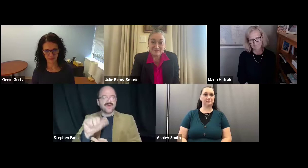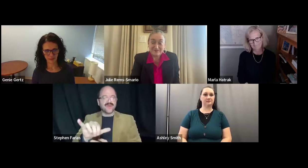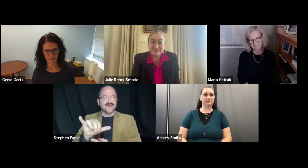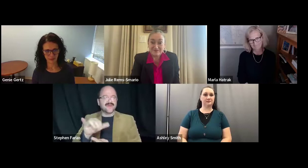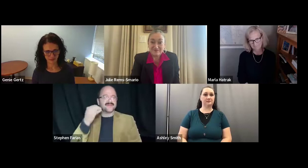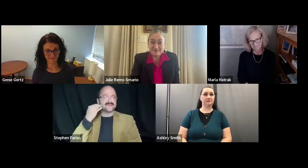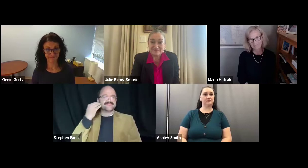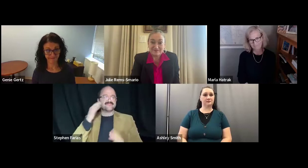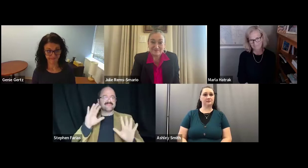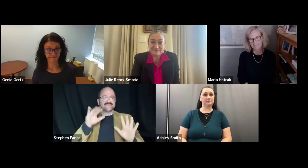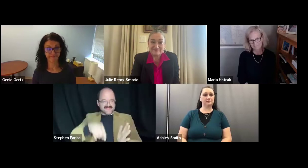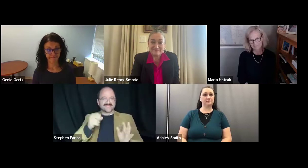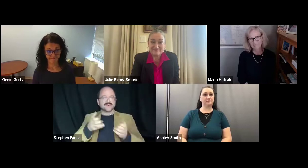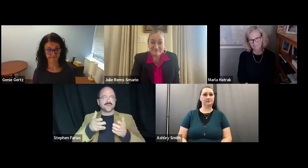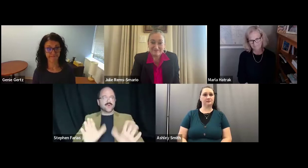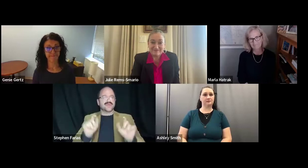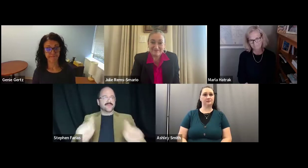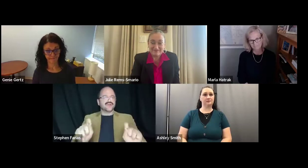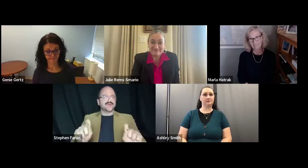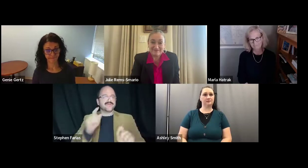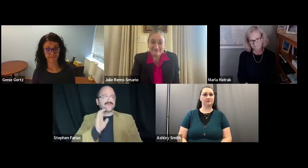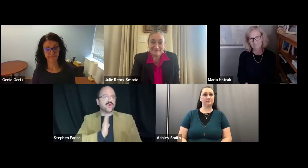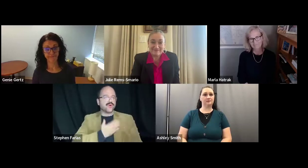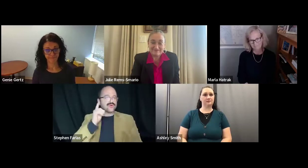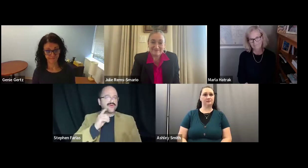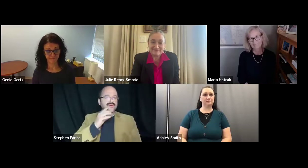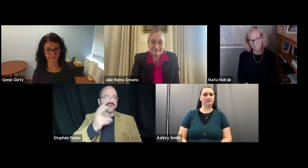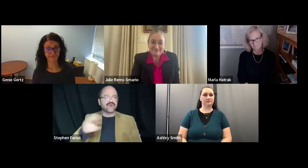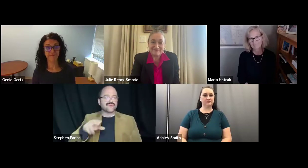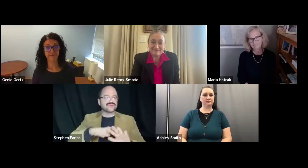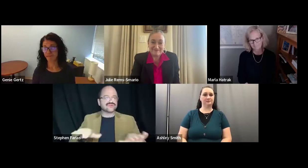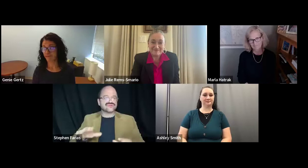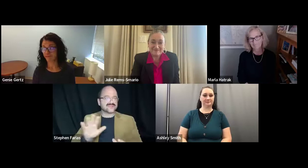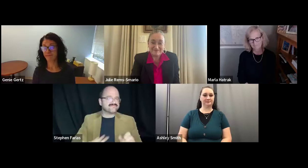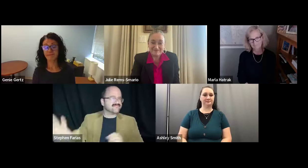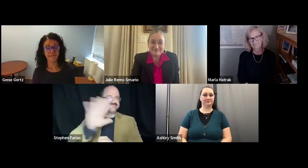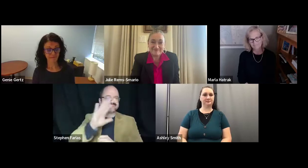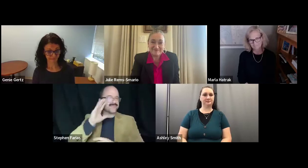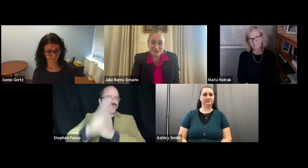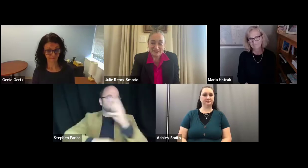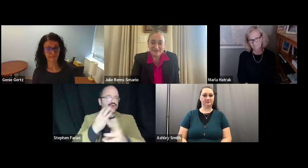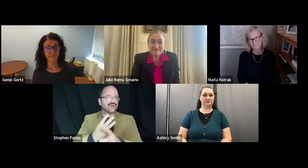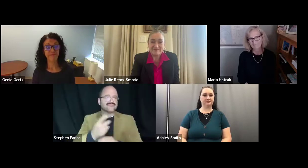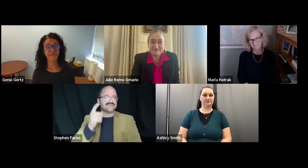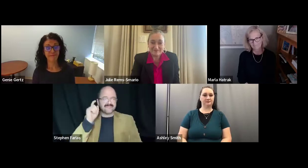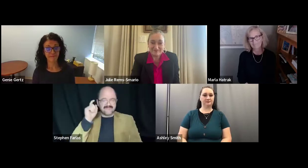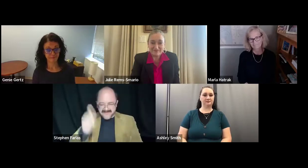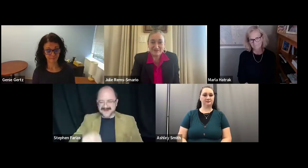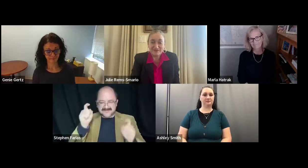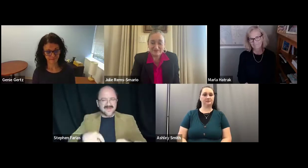a ruckus about having access to sign language. It has to be there. It's non-negotiable. And really, sign